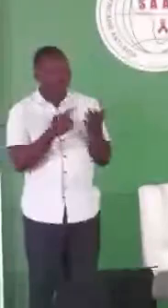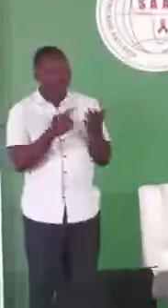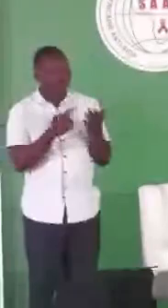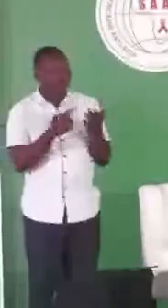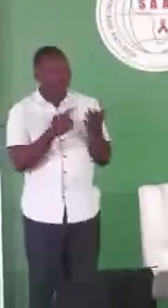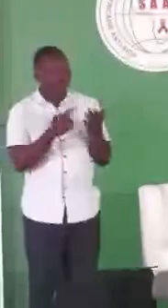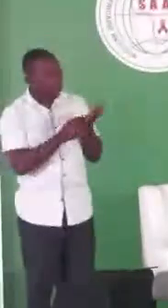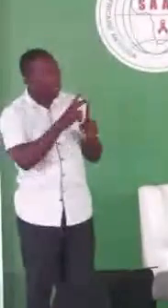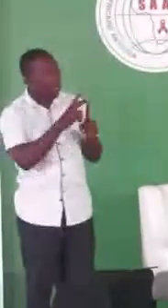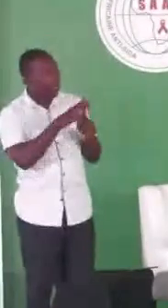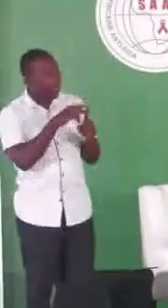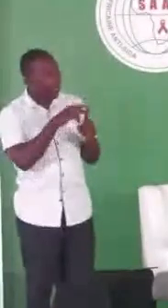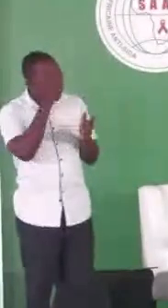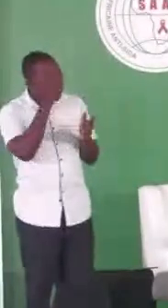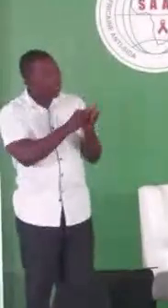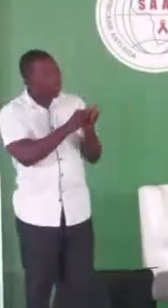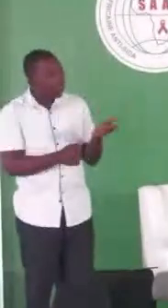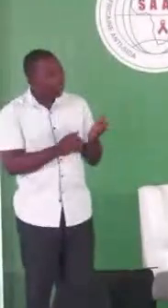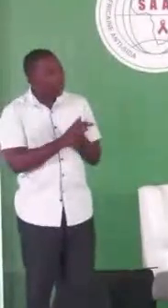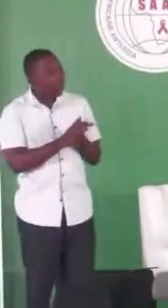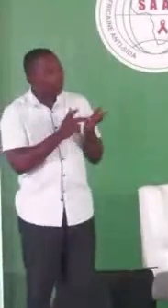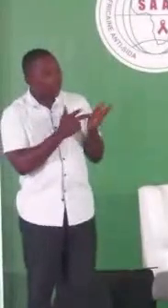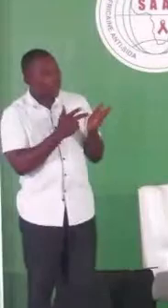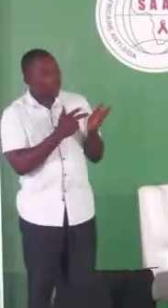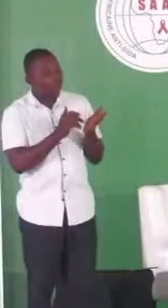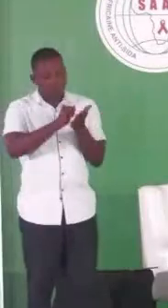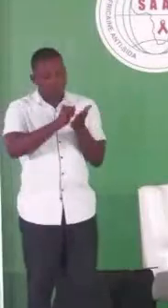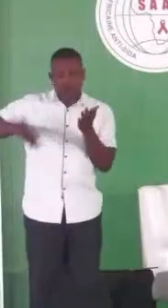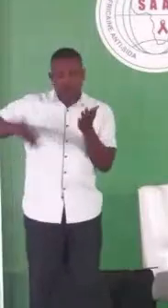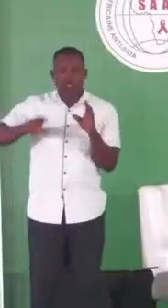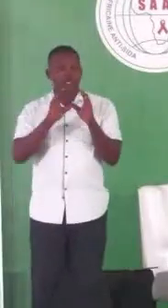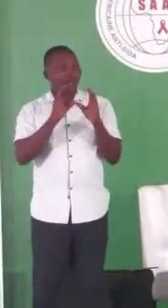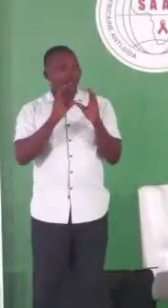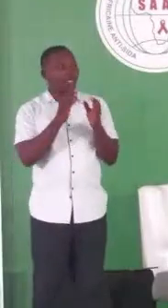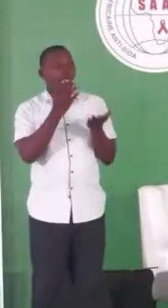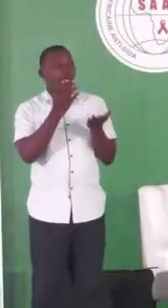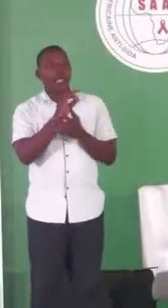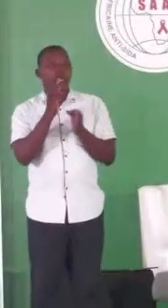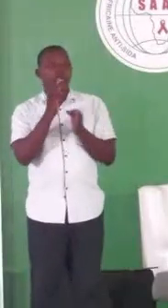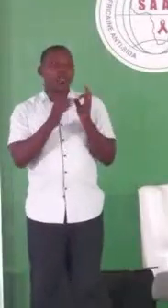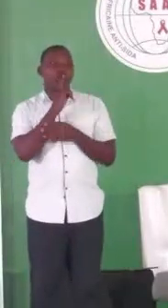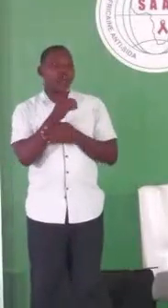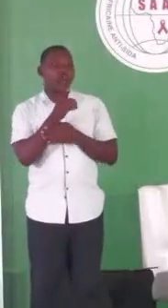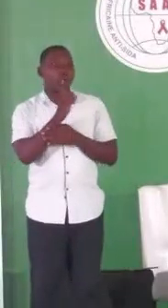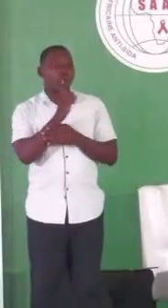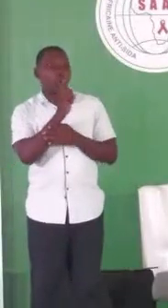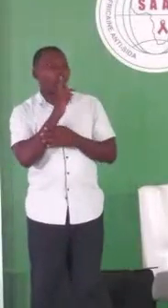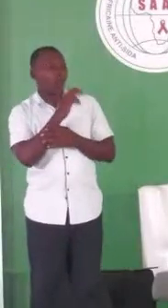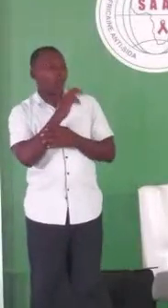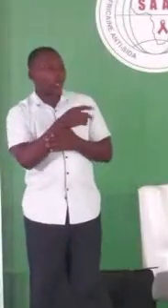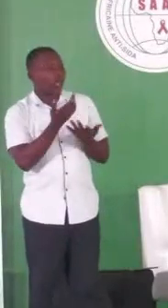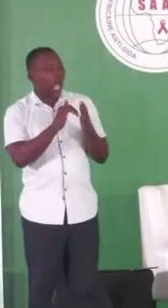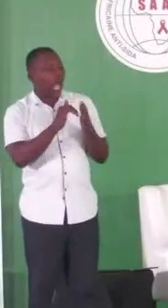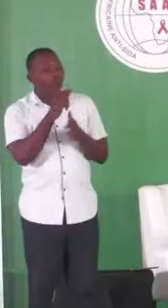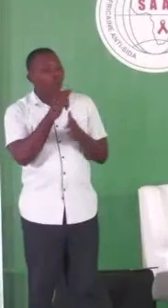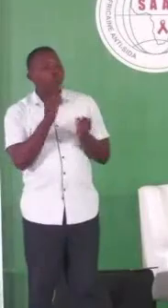also for that triple elimination certificate? And if it is, where are we and how would you advise us